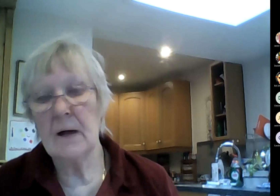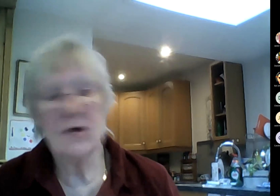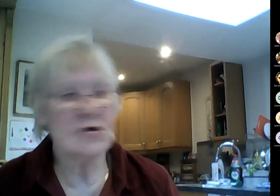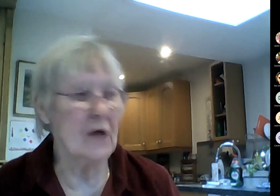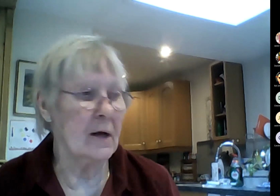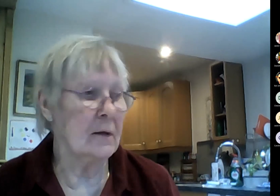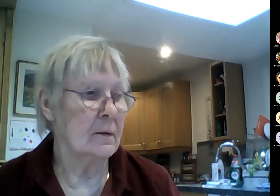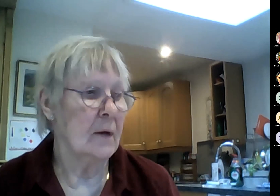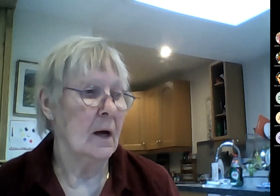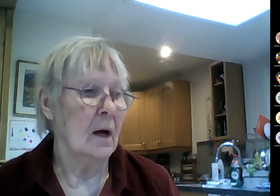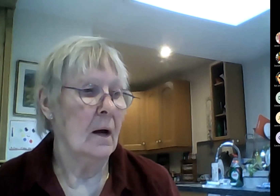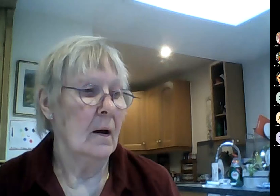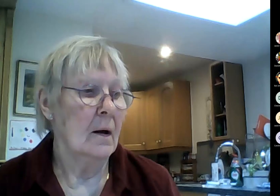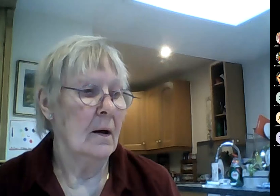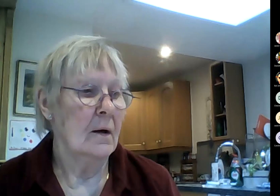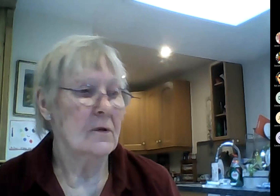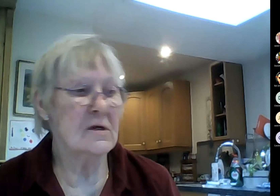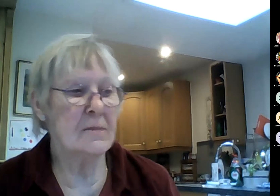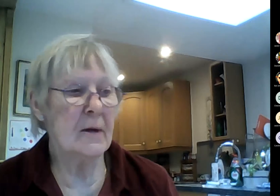In a nutshell,